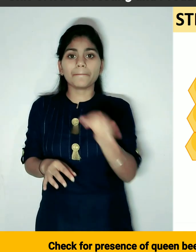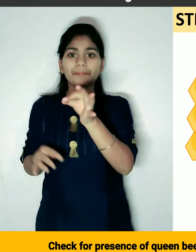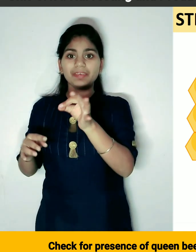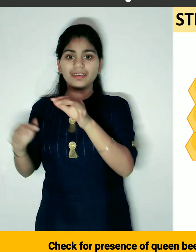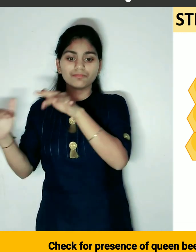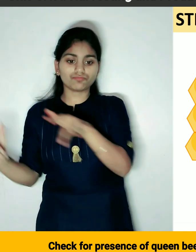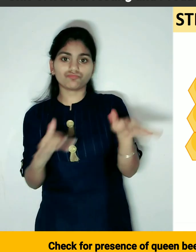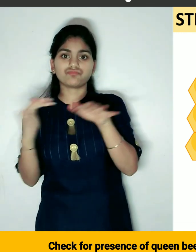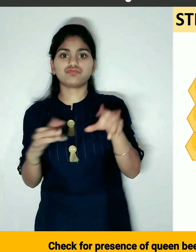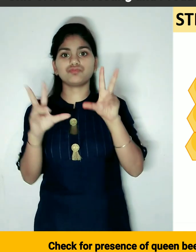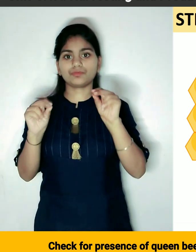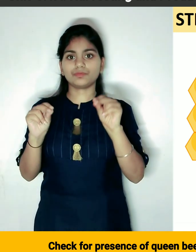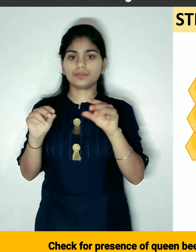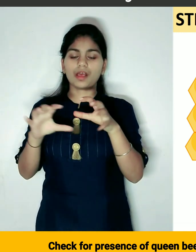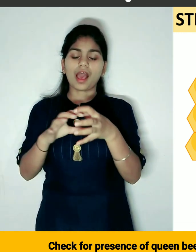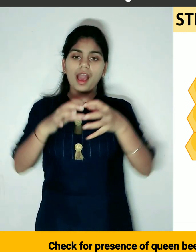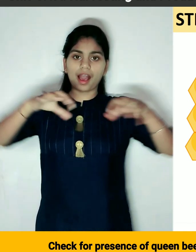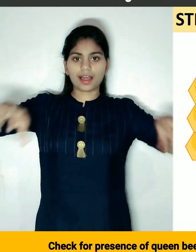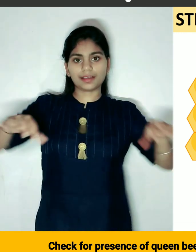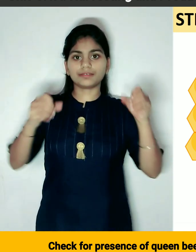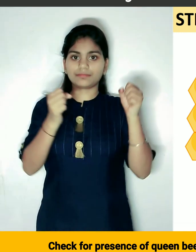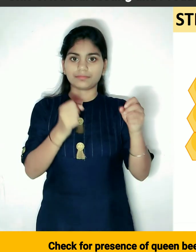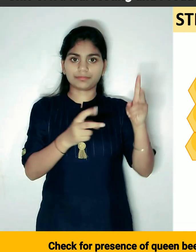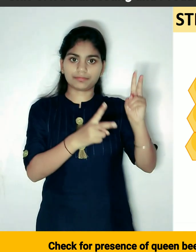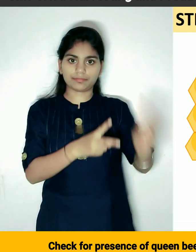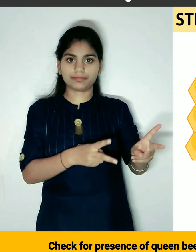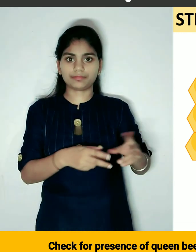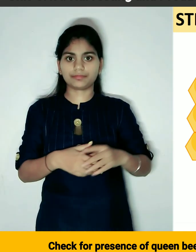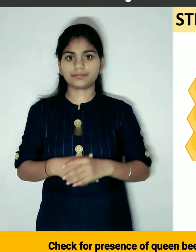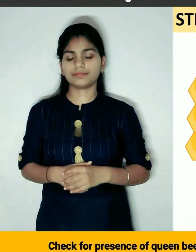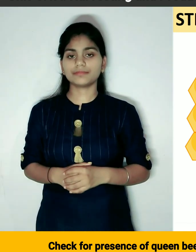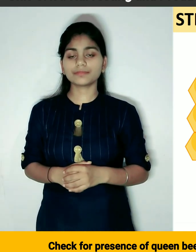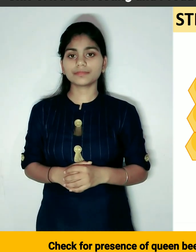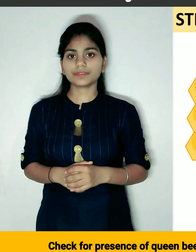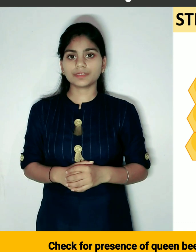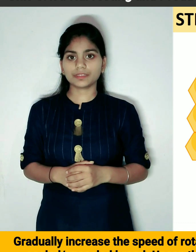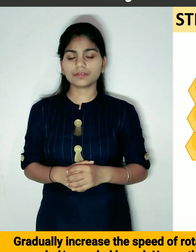bees into the honey extraction site.